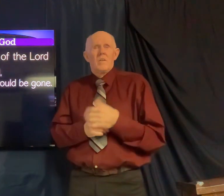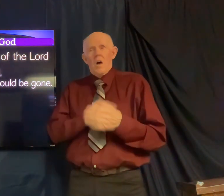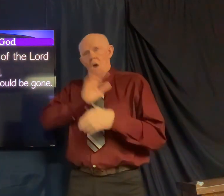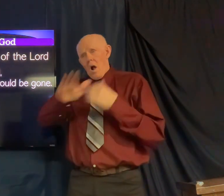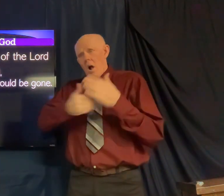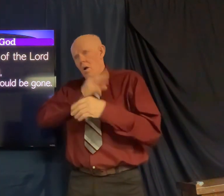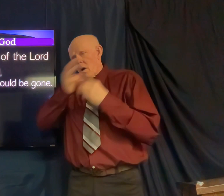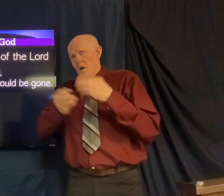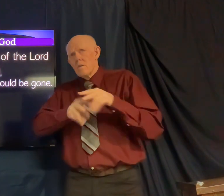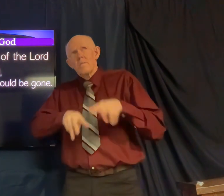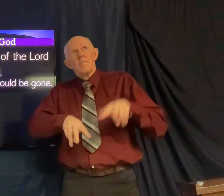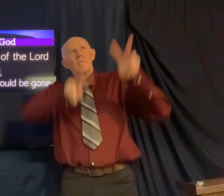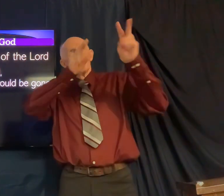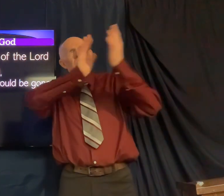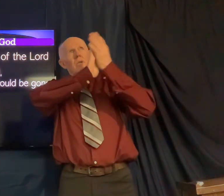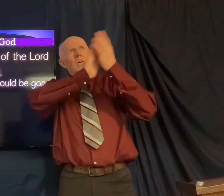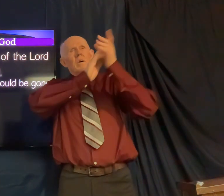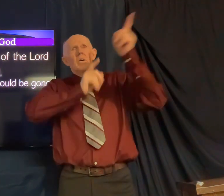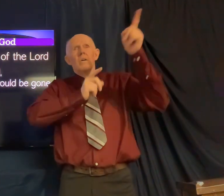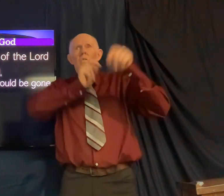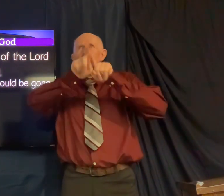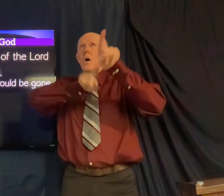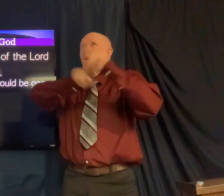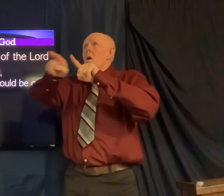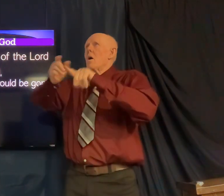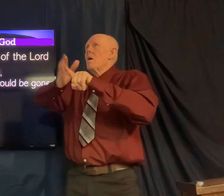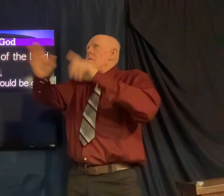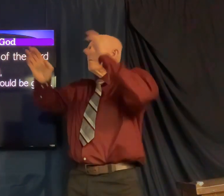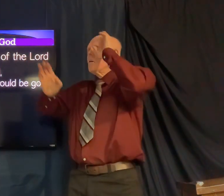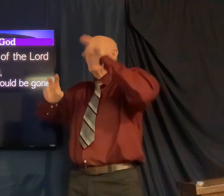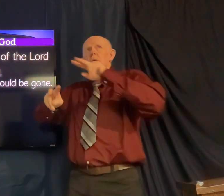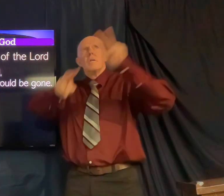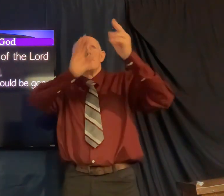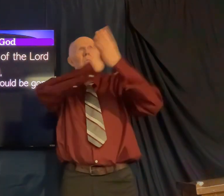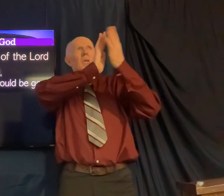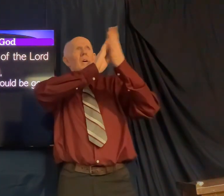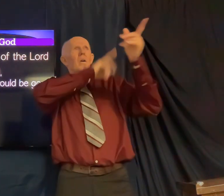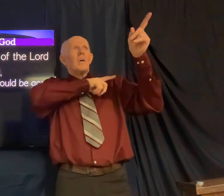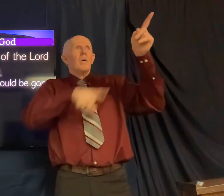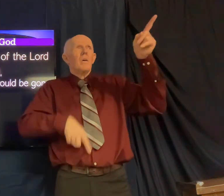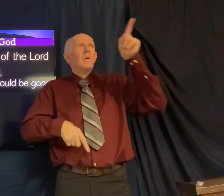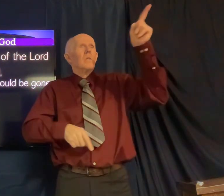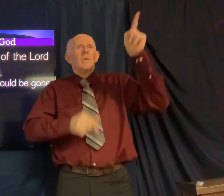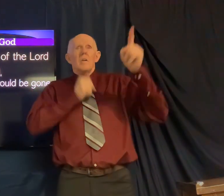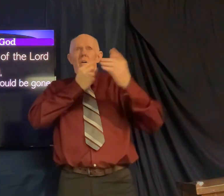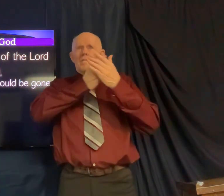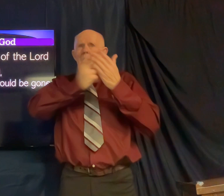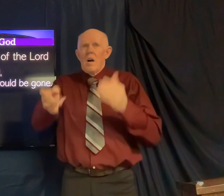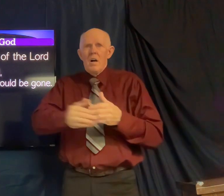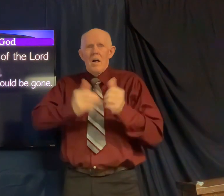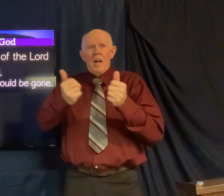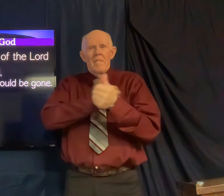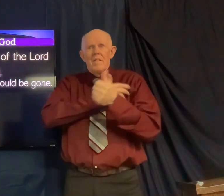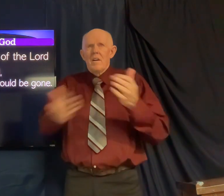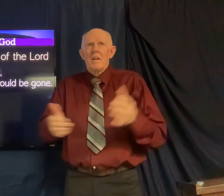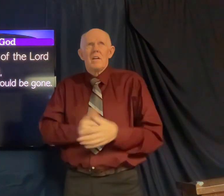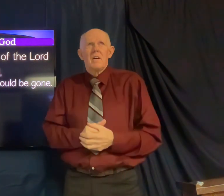to the world. We look up to Him and we praise Him for the stars, the sun, and the moon. The Lord is